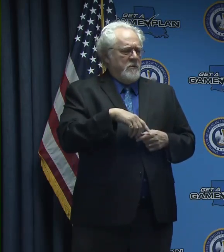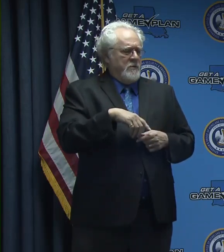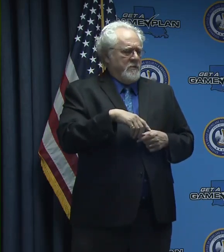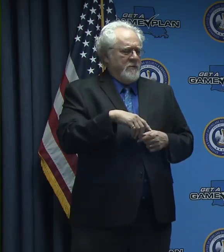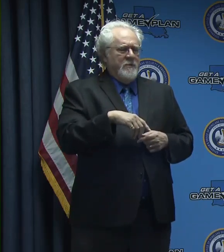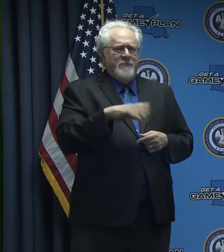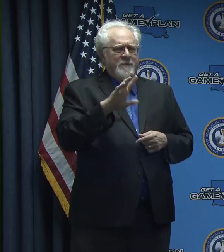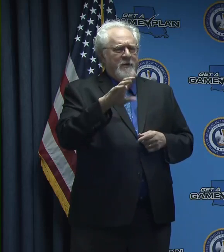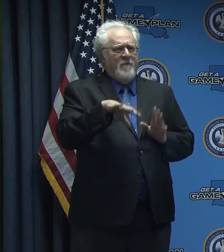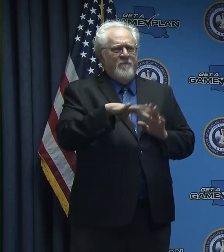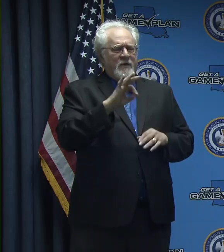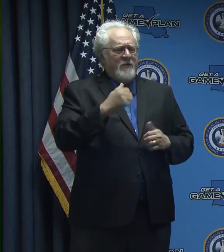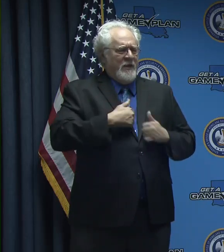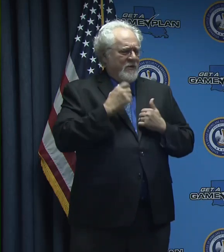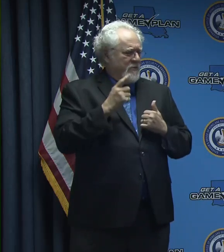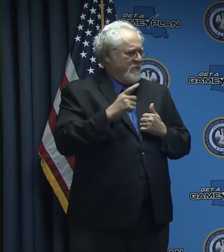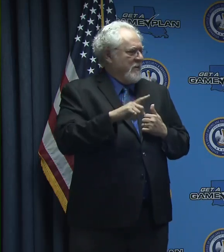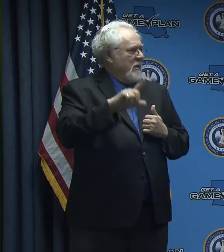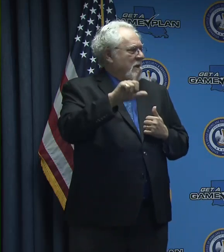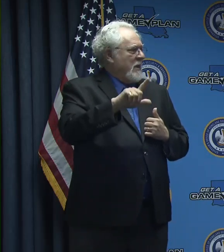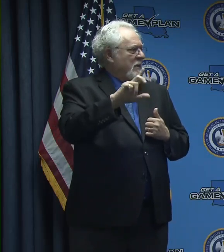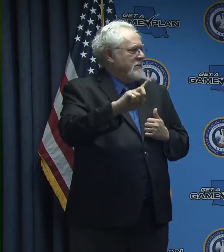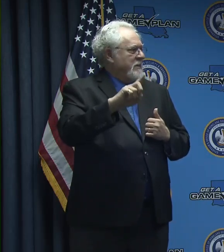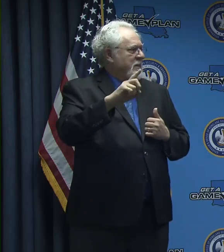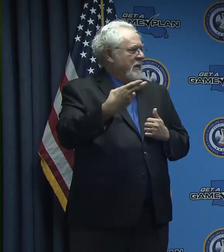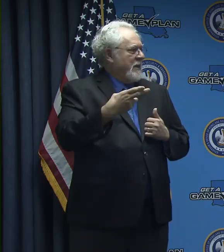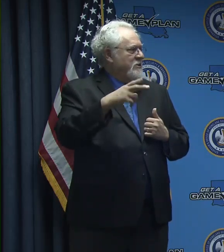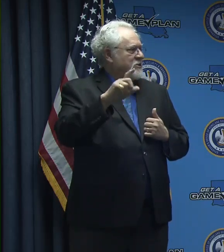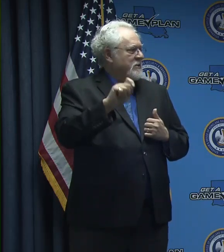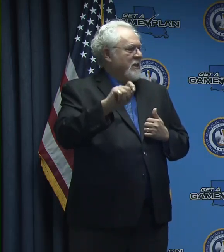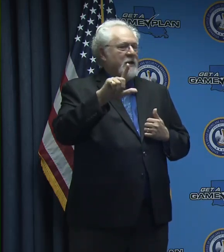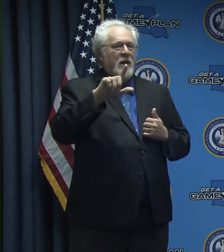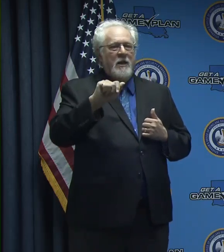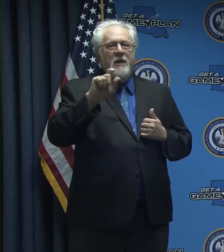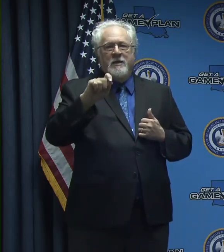I'll find the LDH.